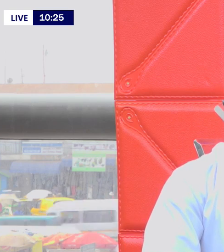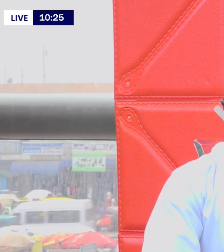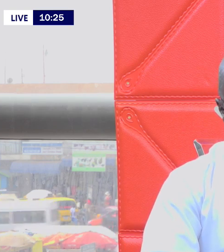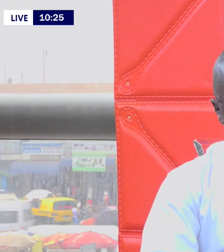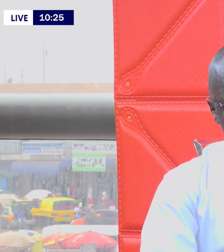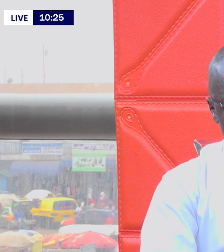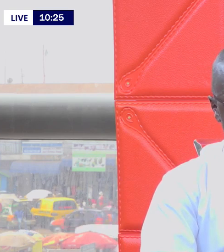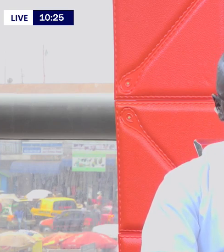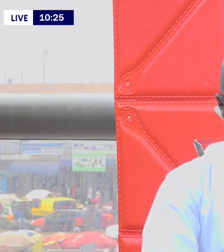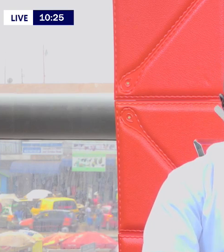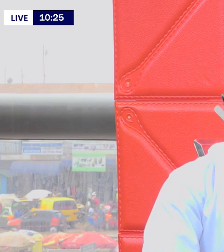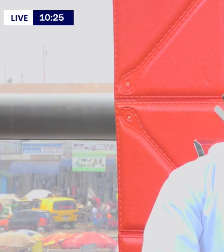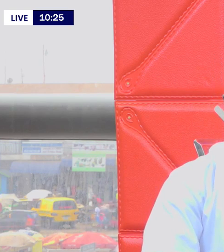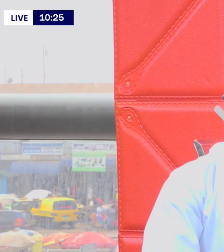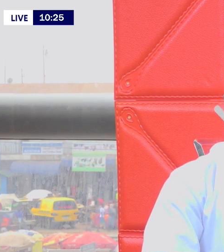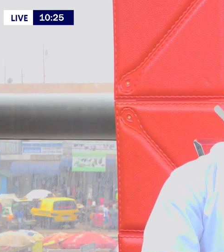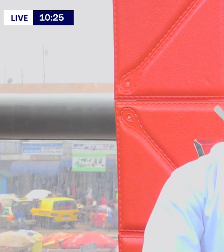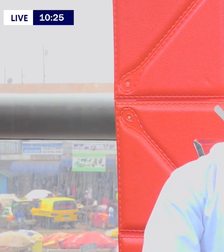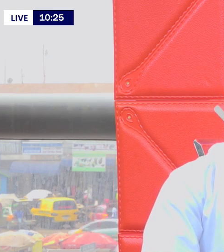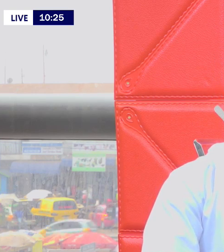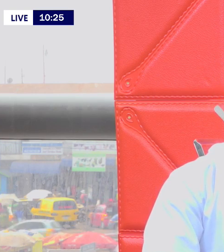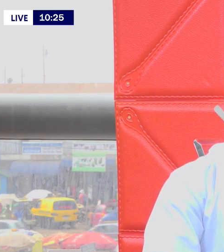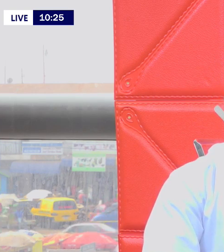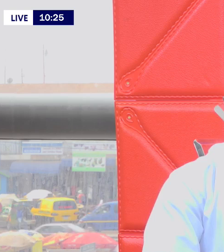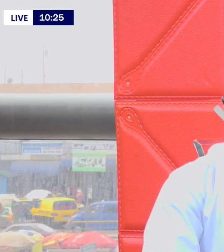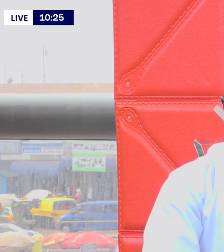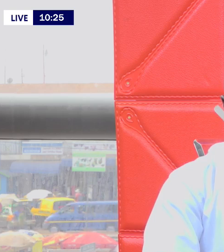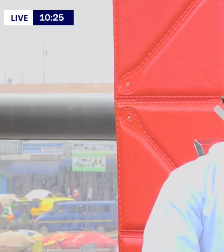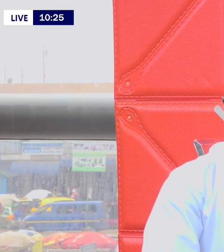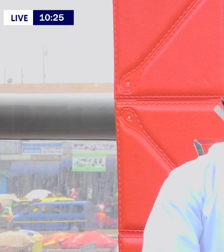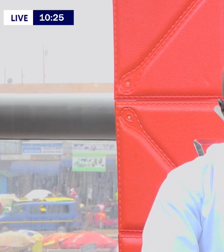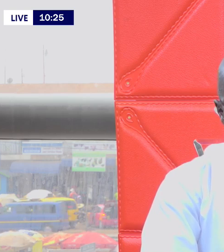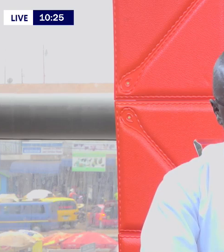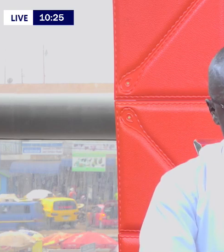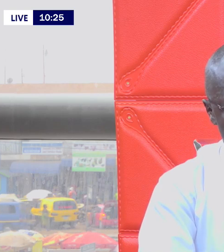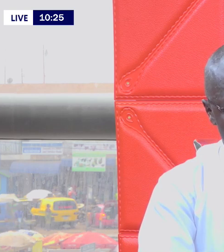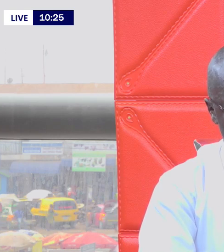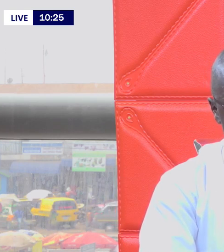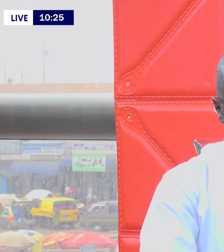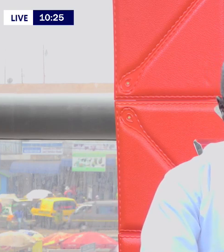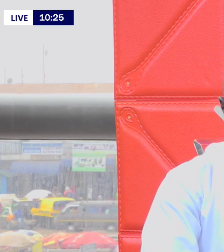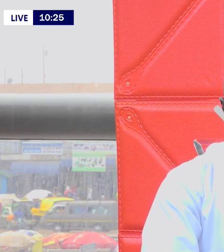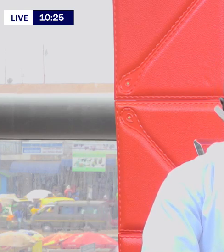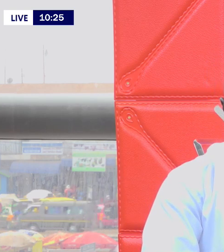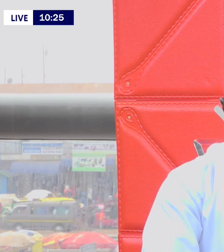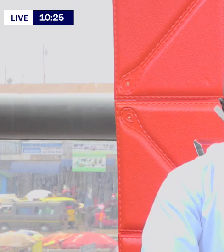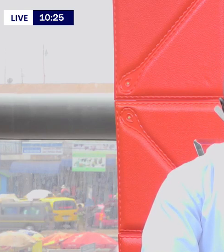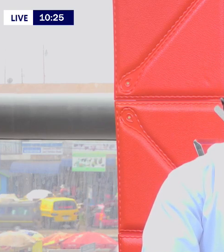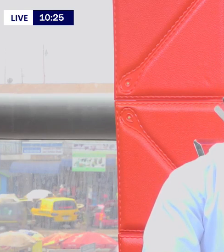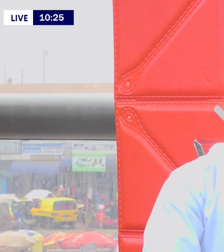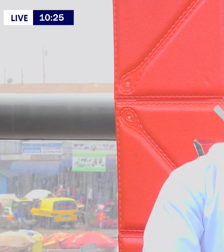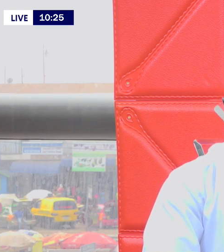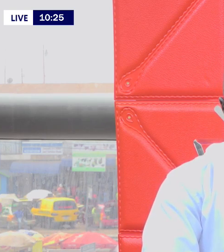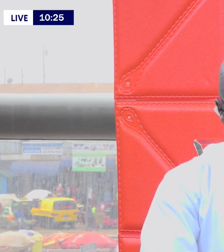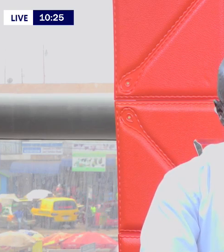politics? Who is forcing them to run to EC for their training manual? In fact, the NDC is and